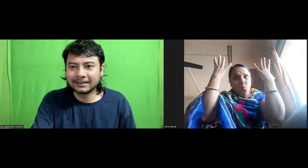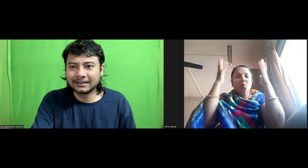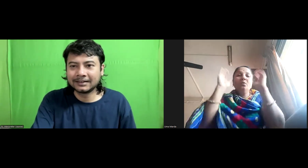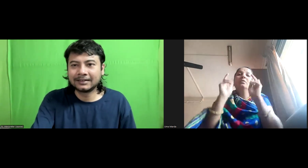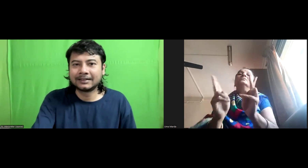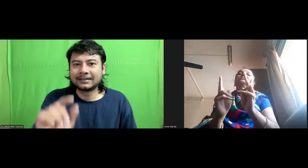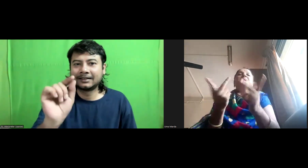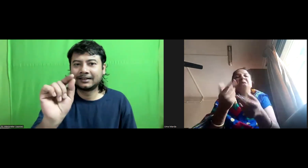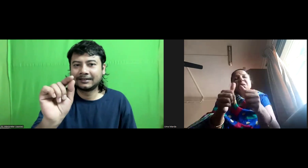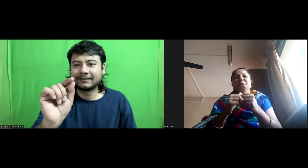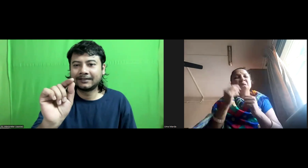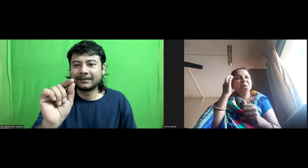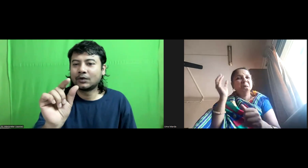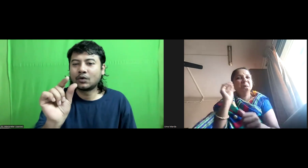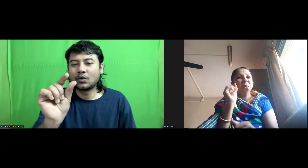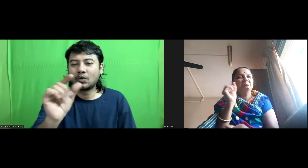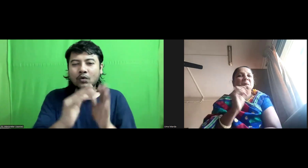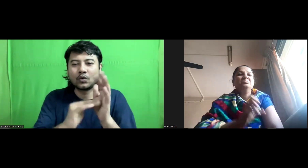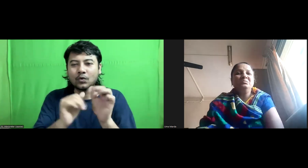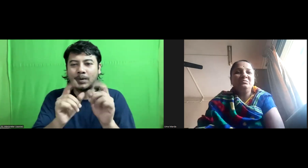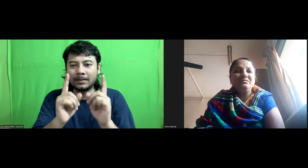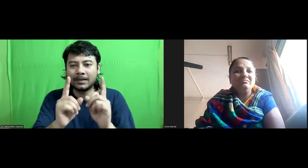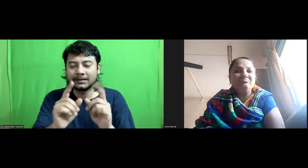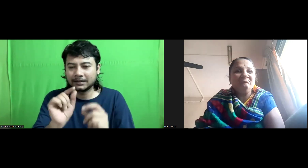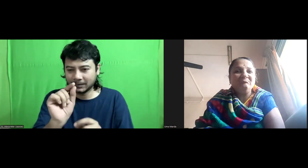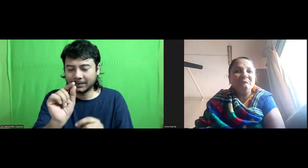talking immediately. Starts she started. She has to stop.